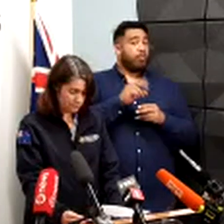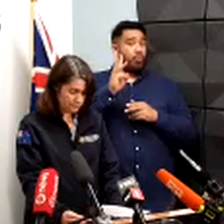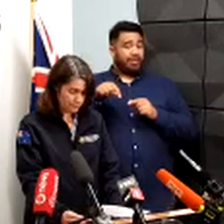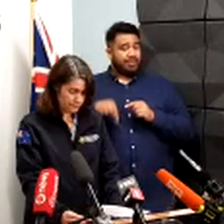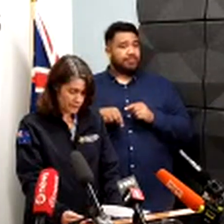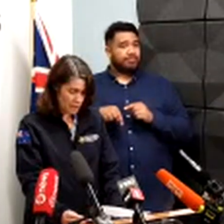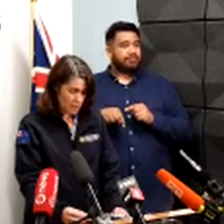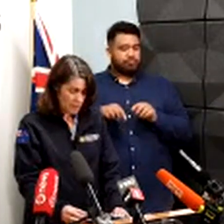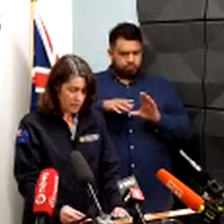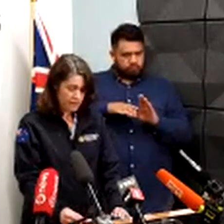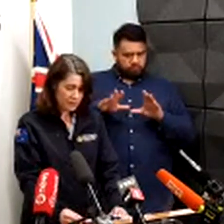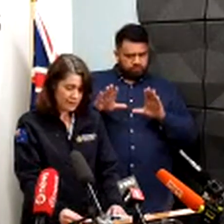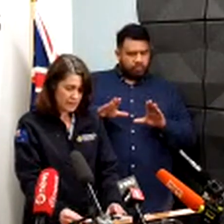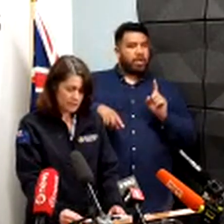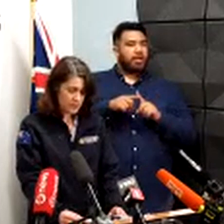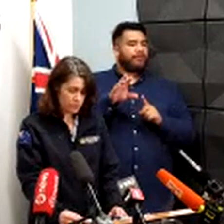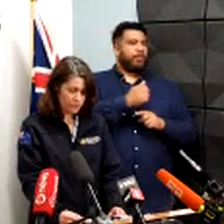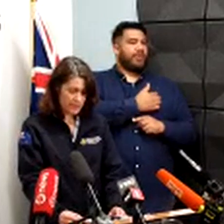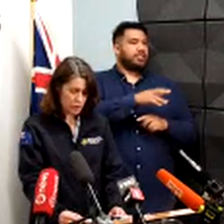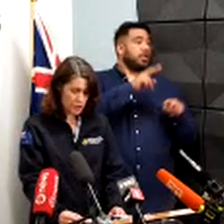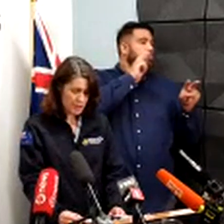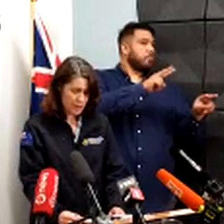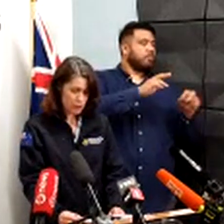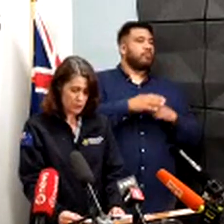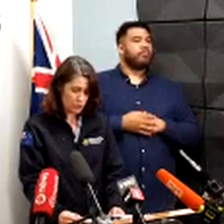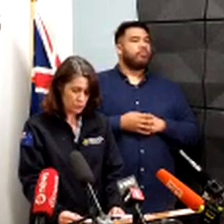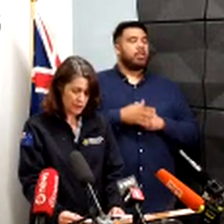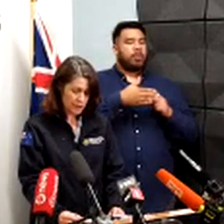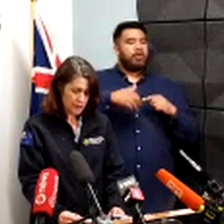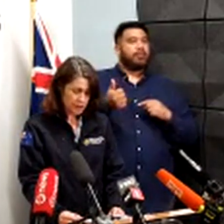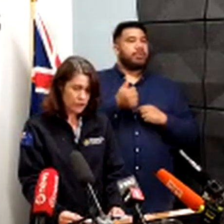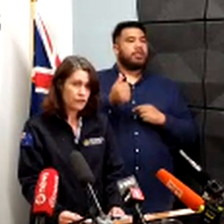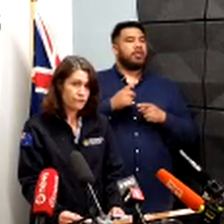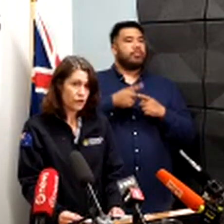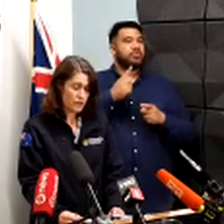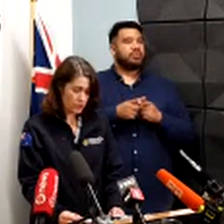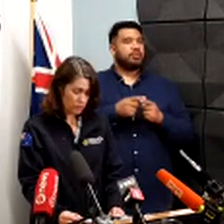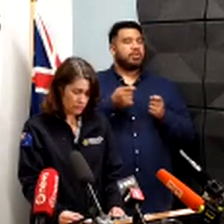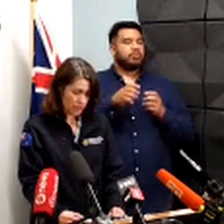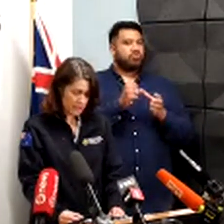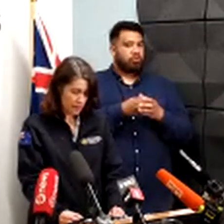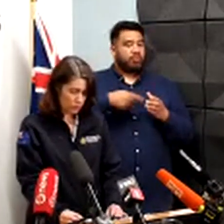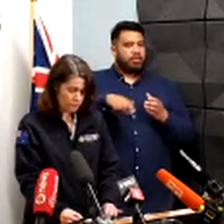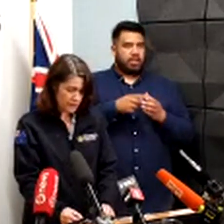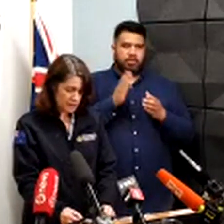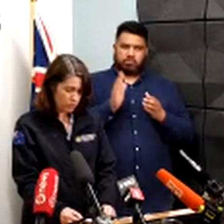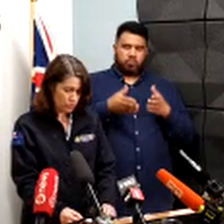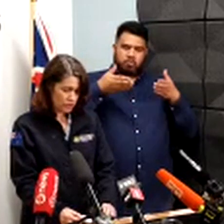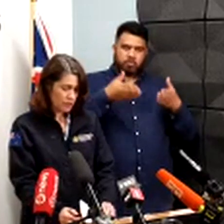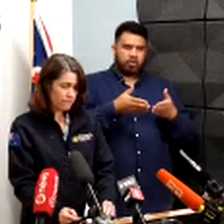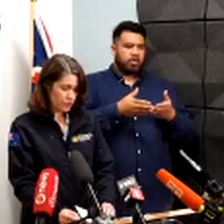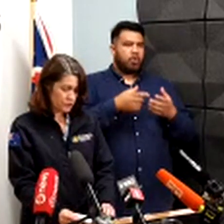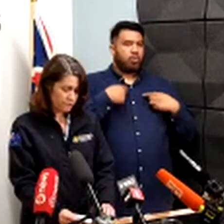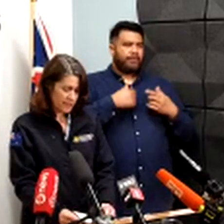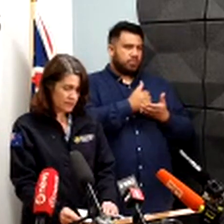Wellington. The Bay of Plenty Civil Defence Emergency Management Group continue to focus on providing welfare